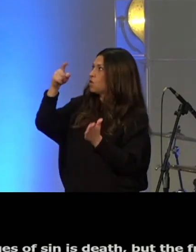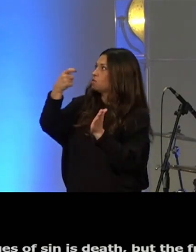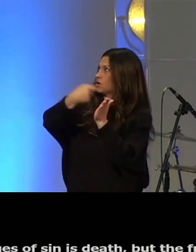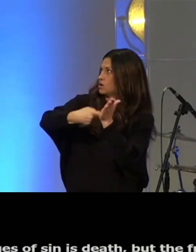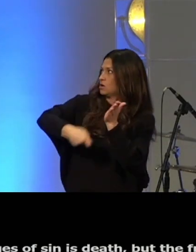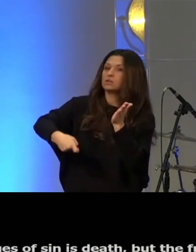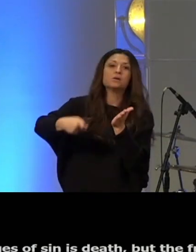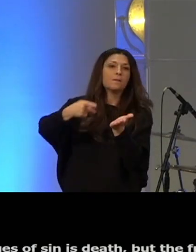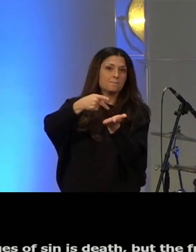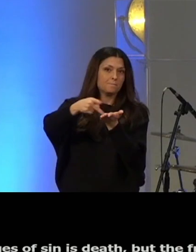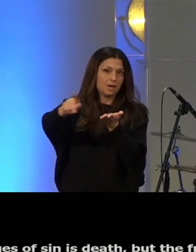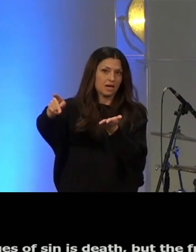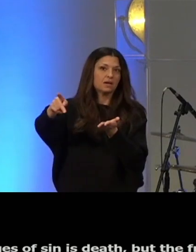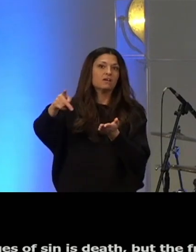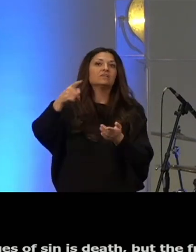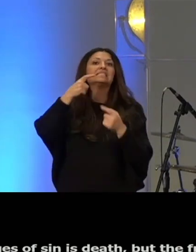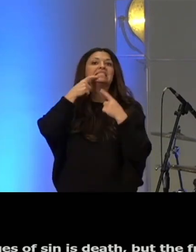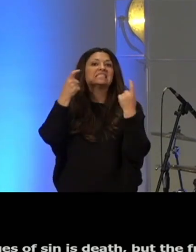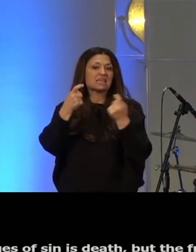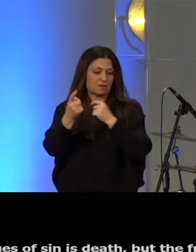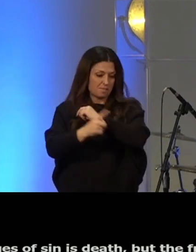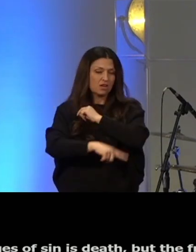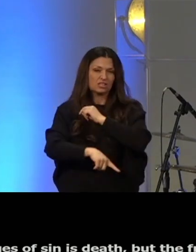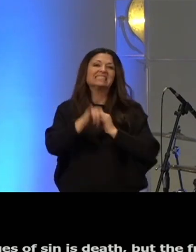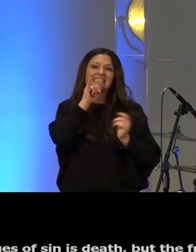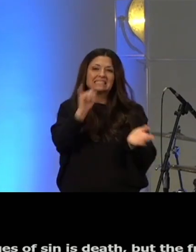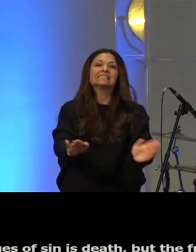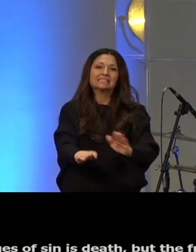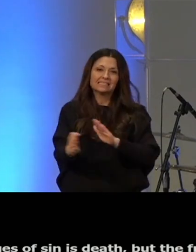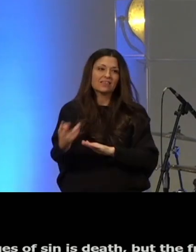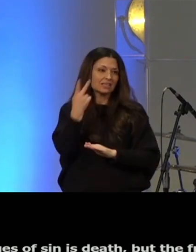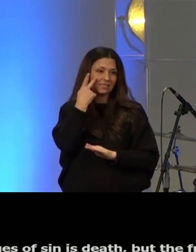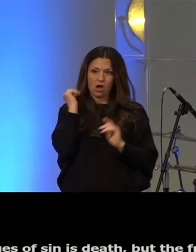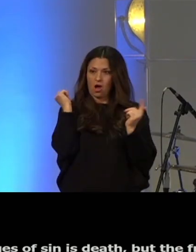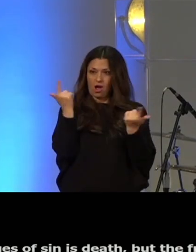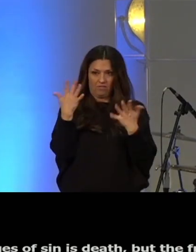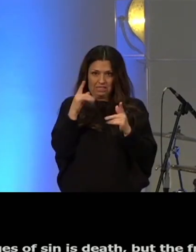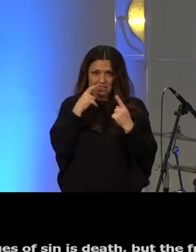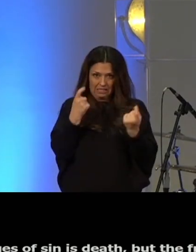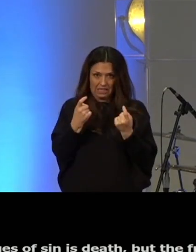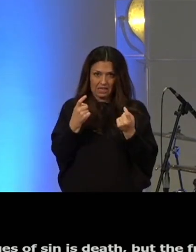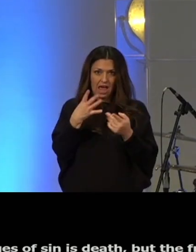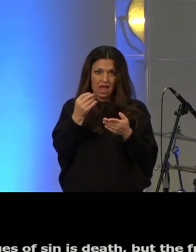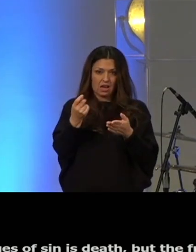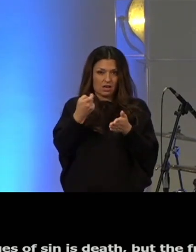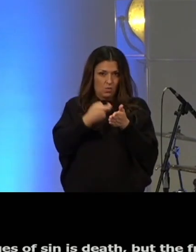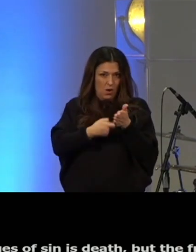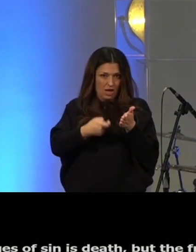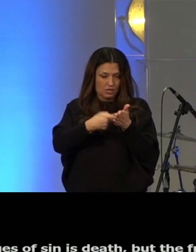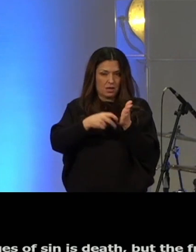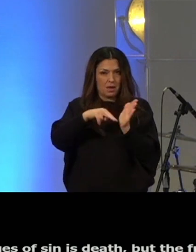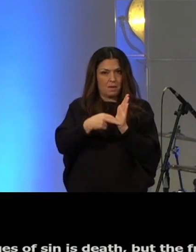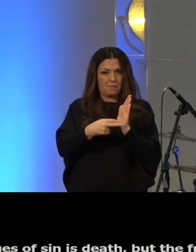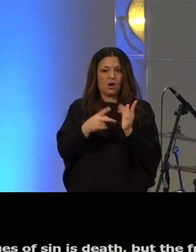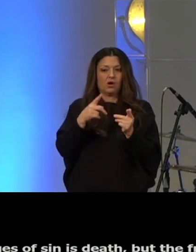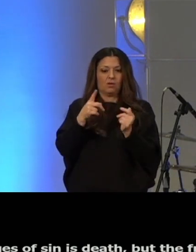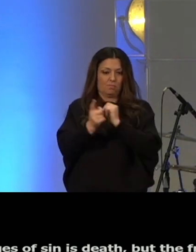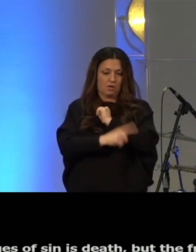sin is death. See the word sin? We've all sinned. And wage means, if God gave us what we deserve,